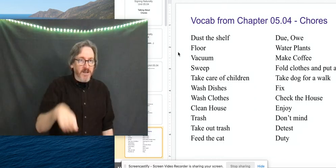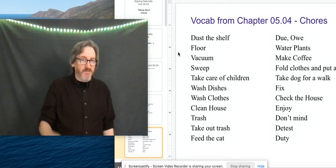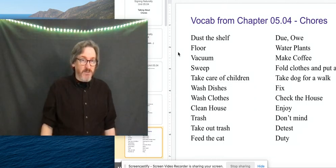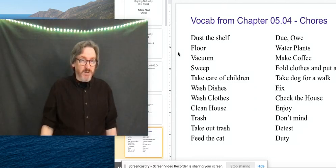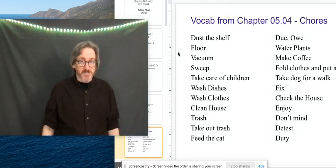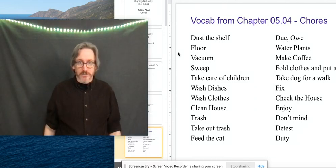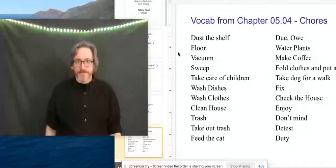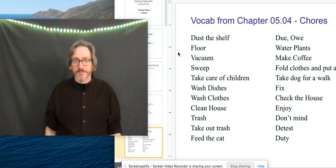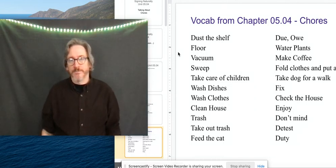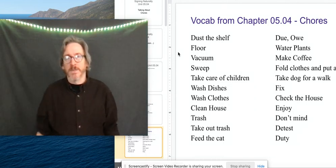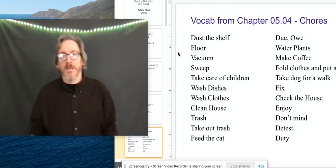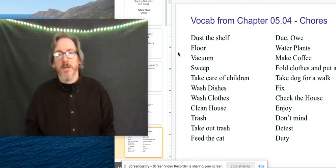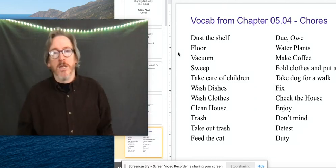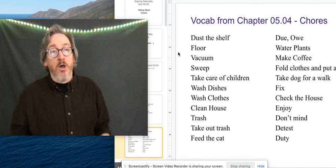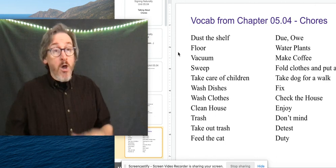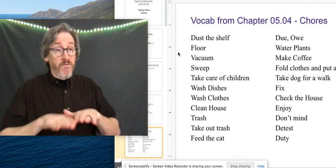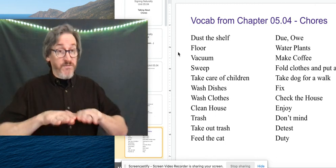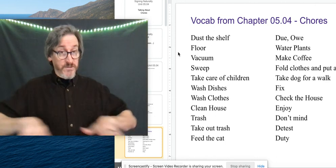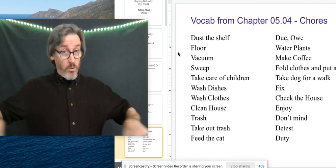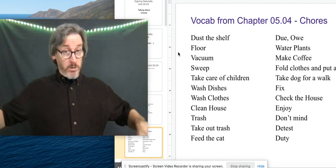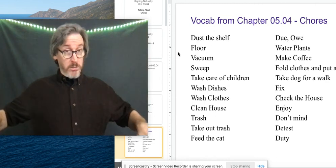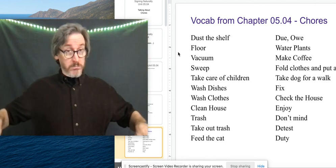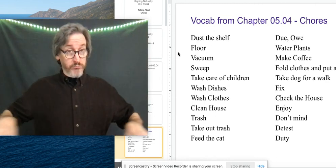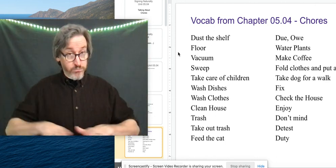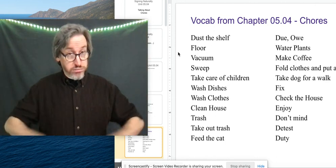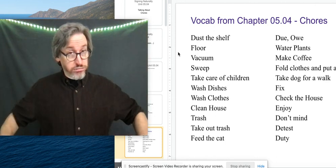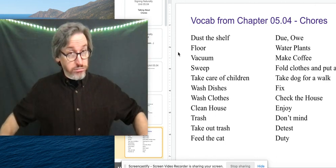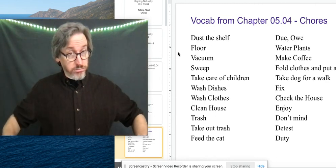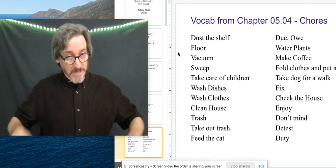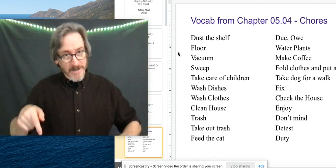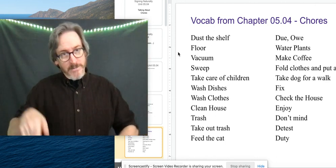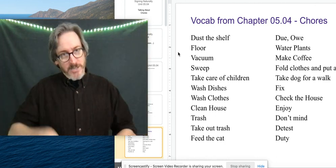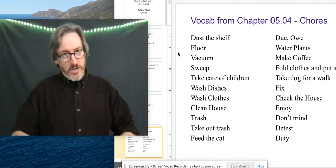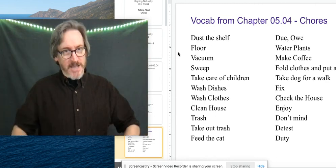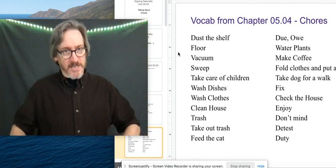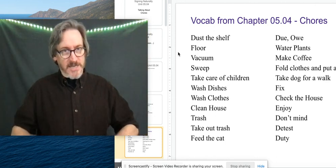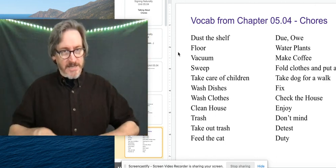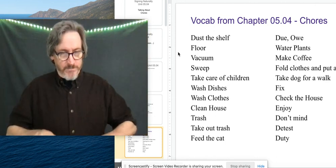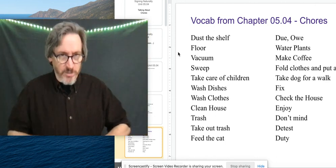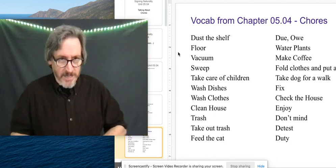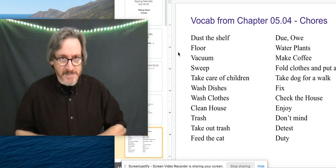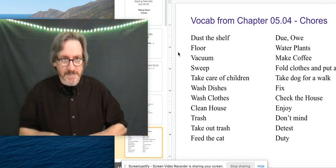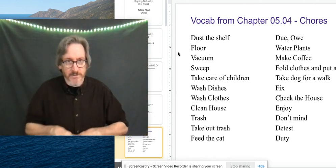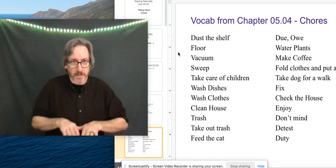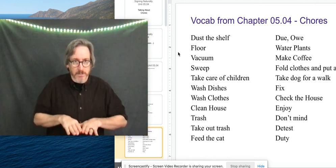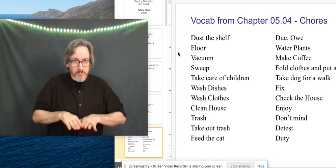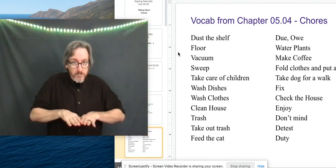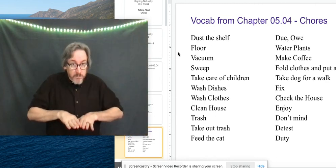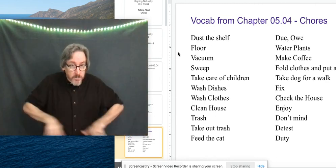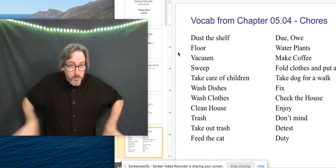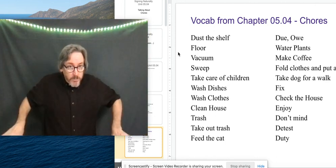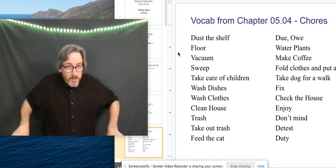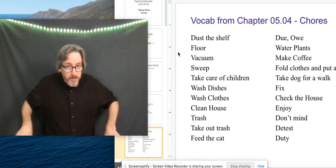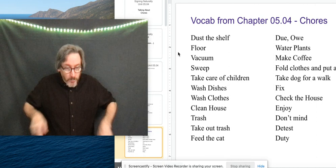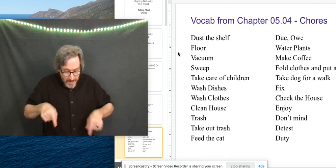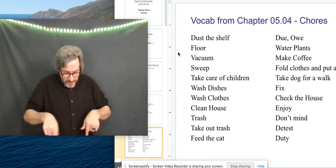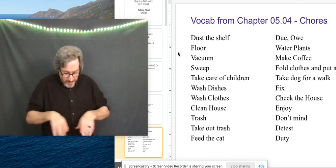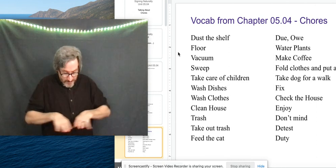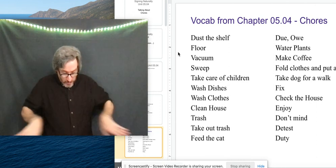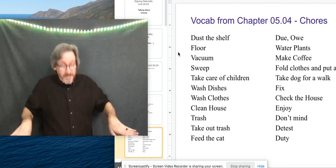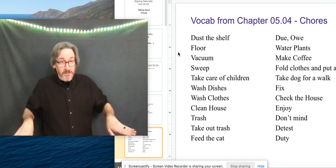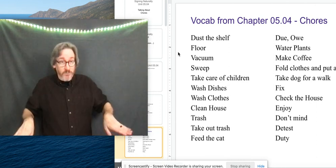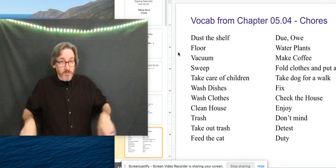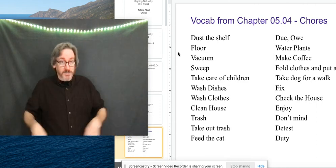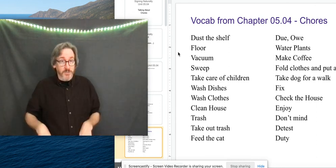maybe if you've got a feather duster, floor, and it's you can't see it, but you want to